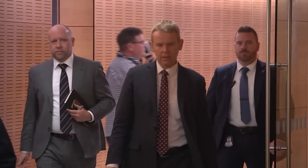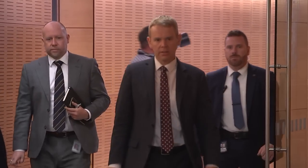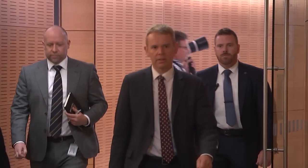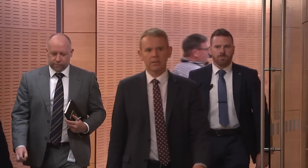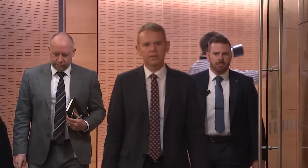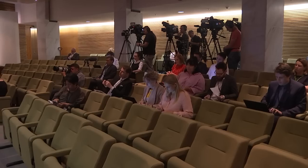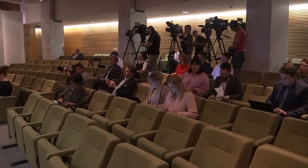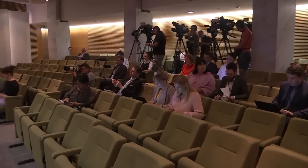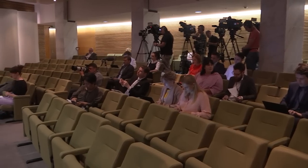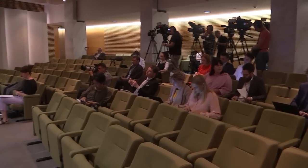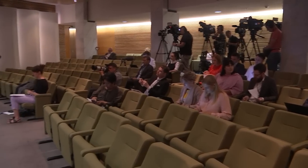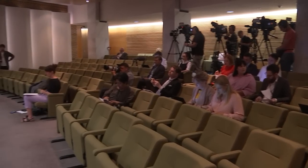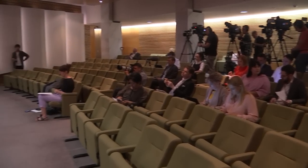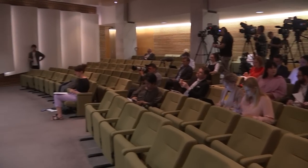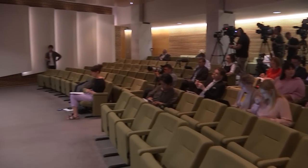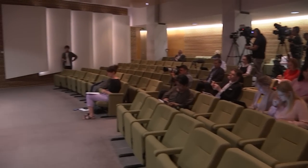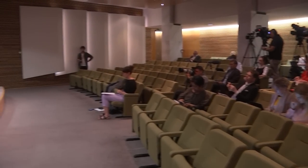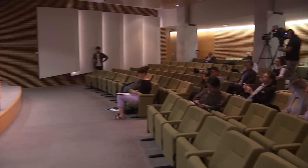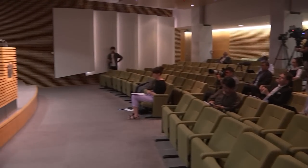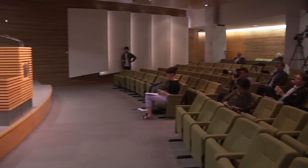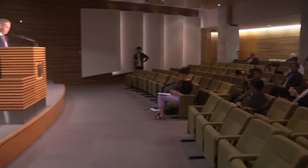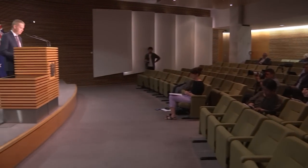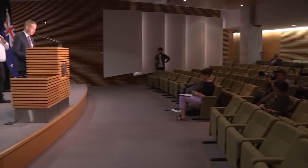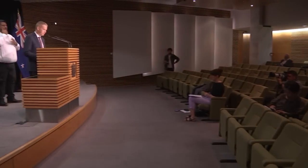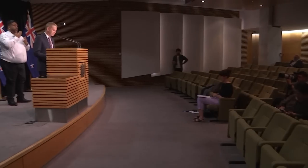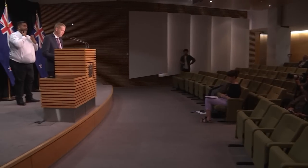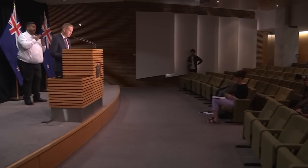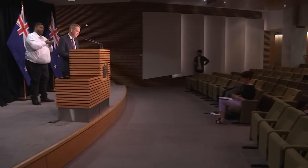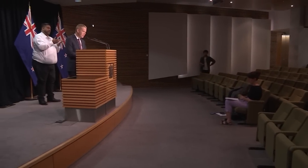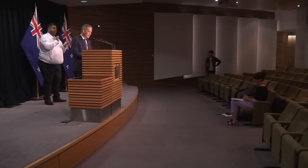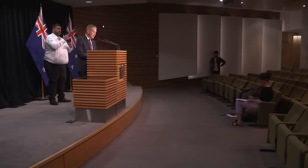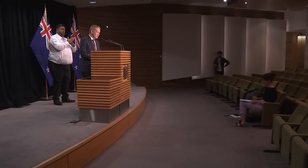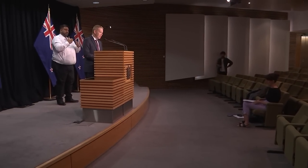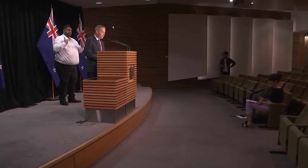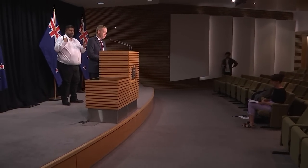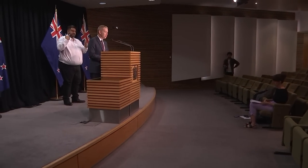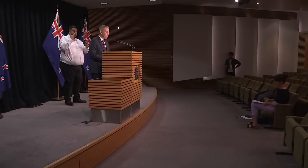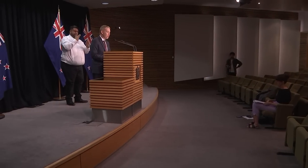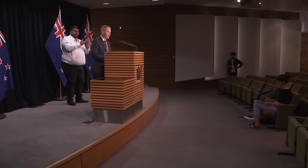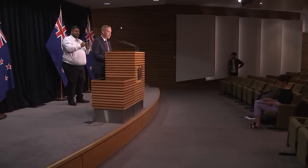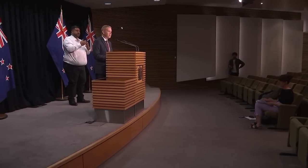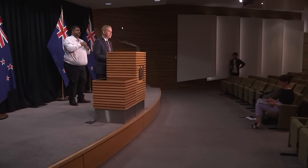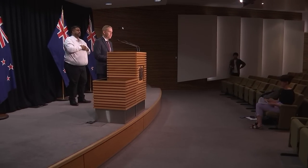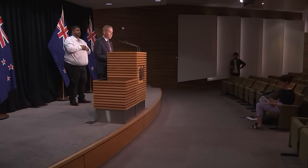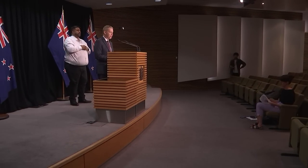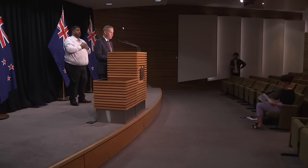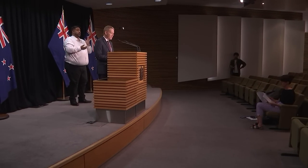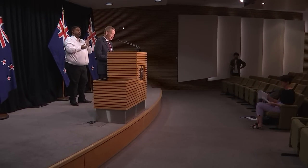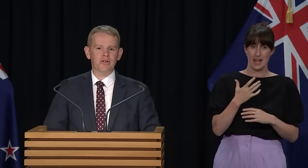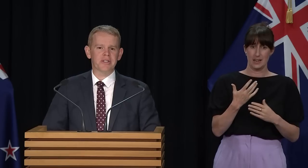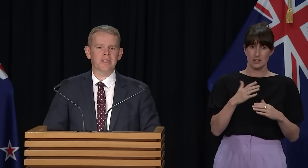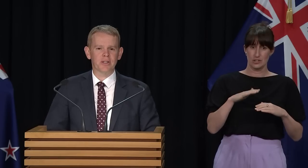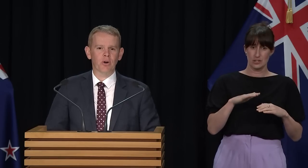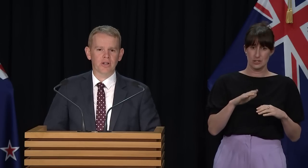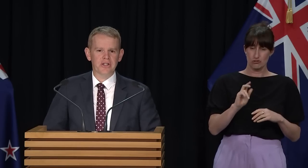fill them. His first call, not giving himself any extra portfolios. Remember, Jacinda Ardern took on child poverty. I'm